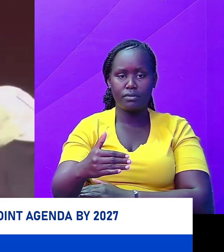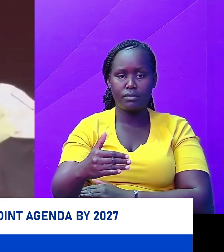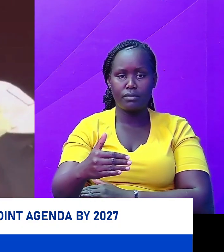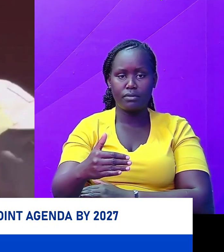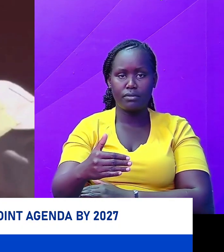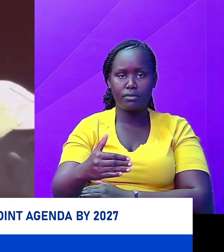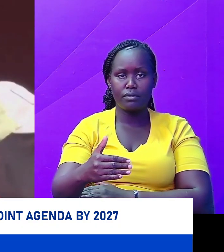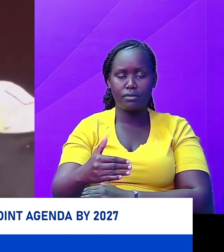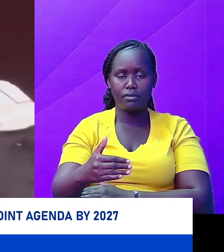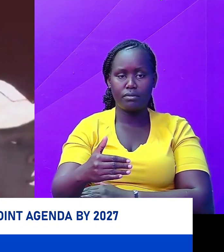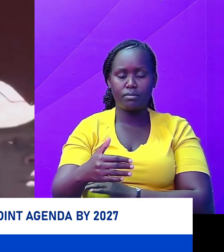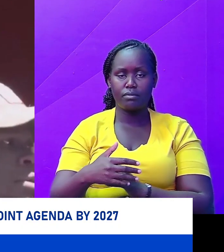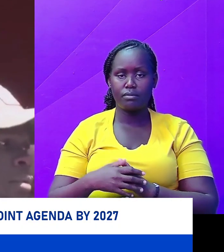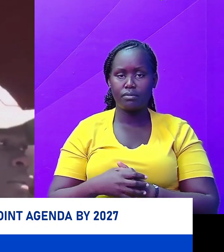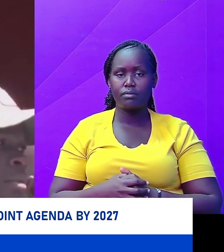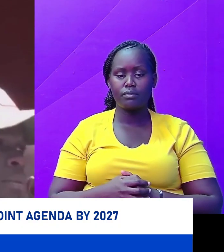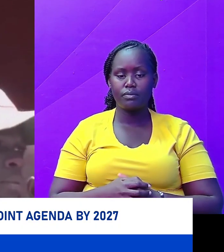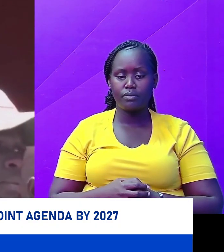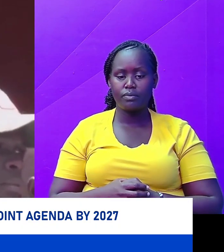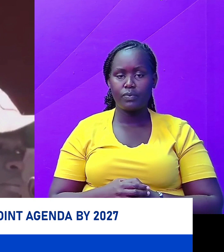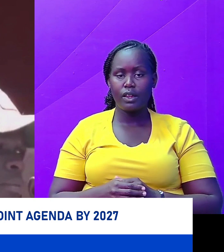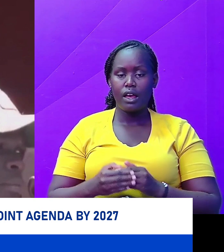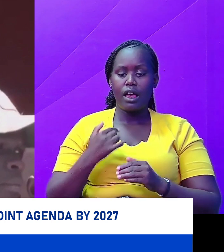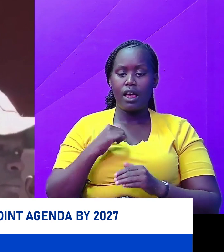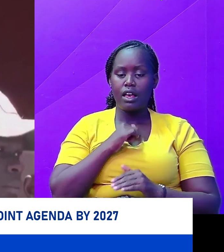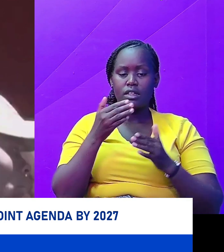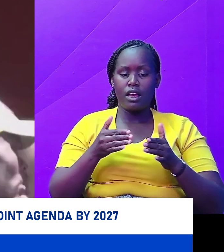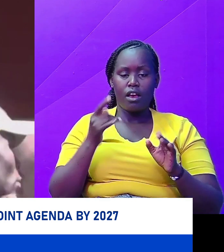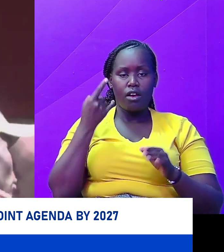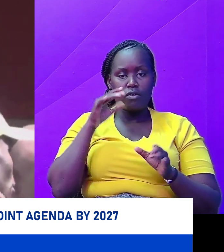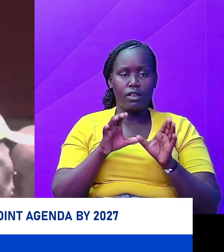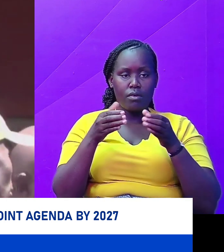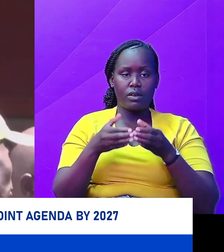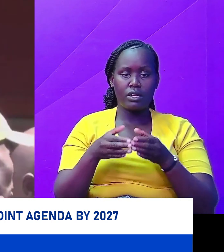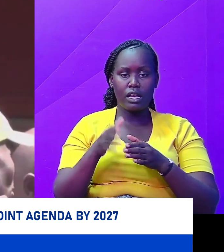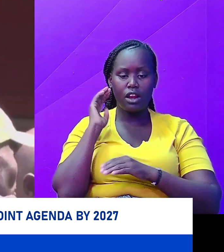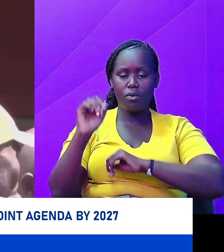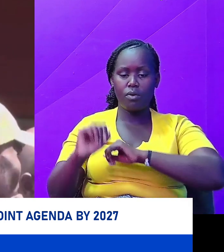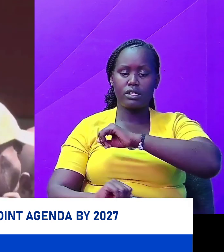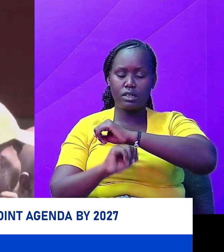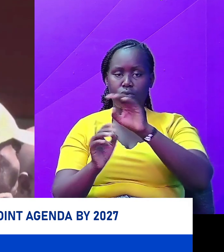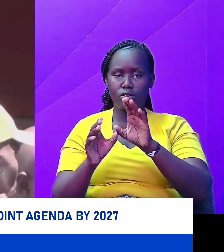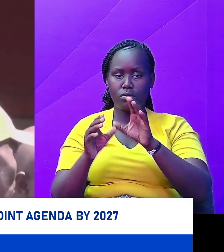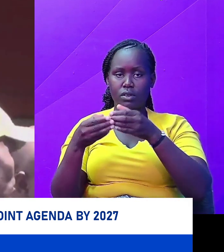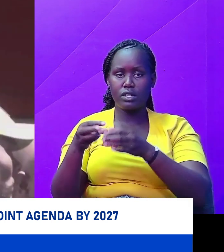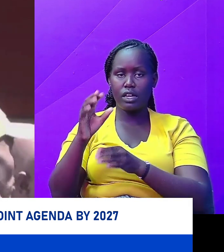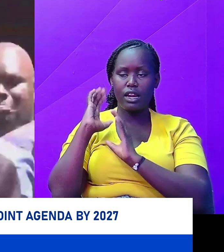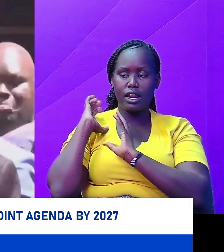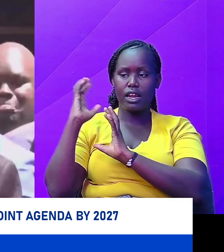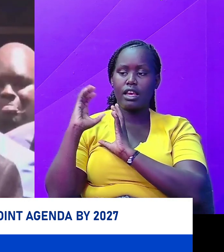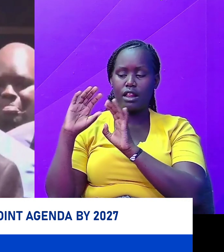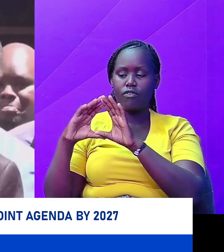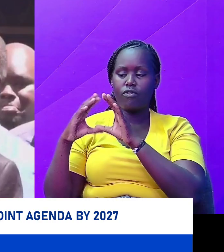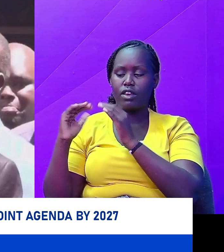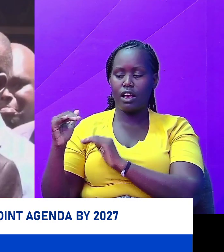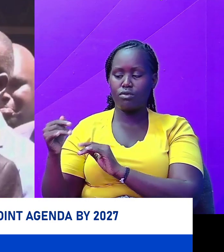we are there for the party, and I will stand for the party in Magarini and Kilifi County as a whole.